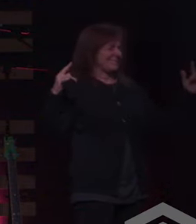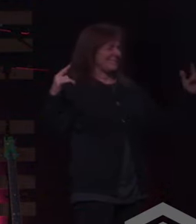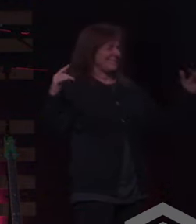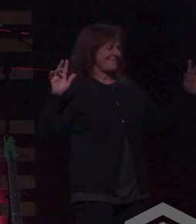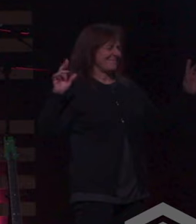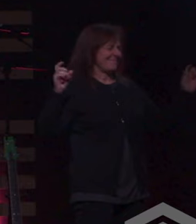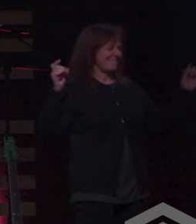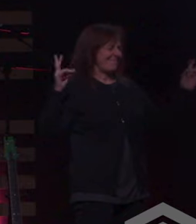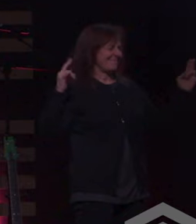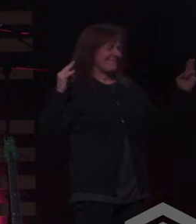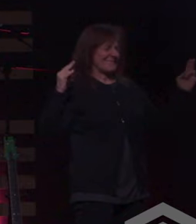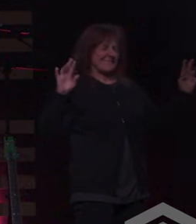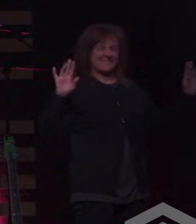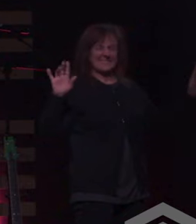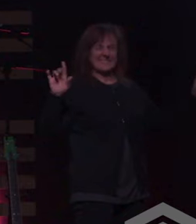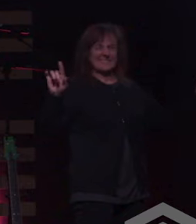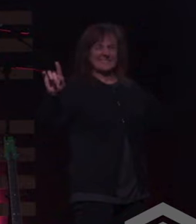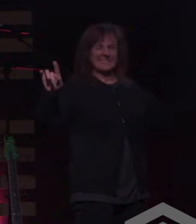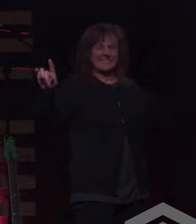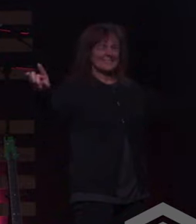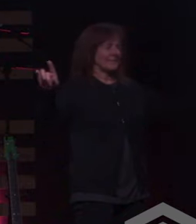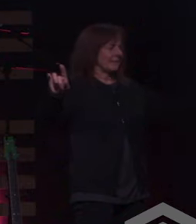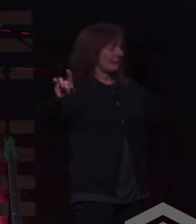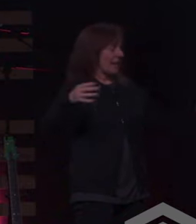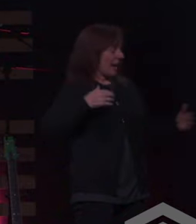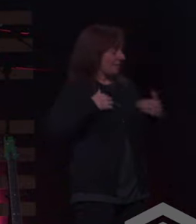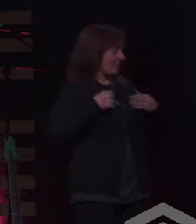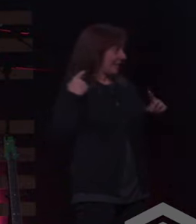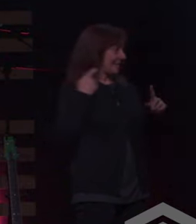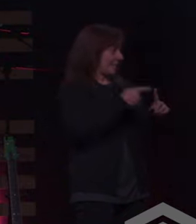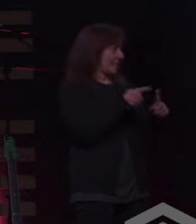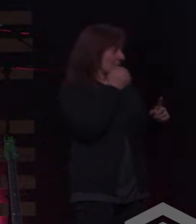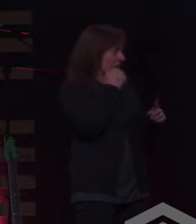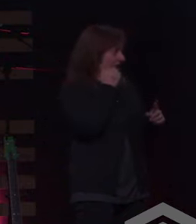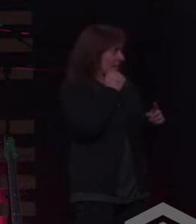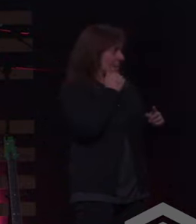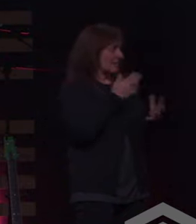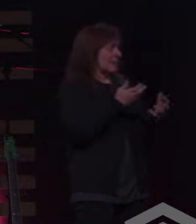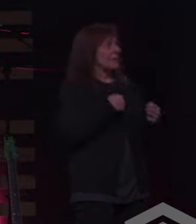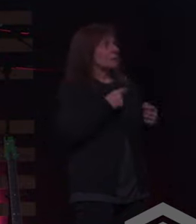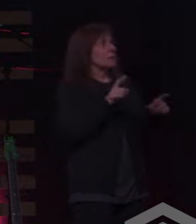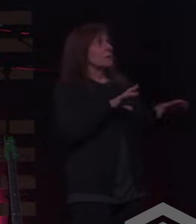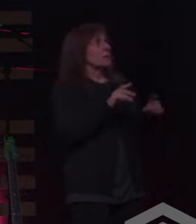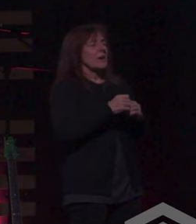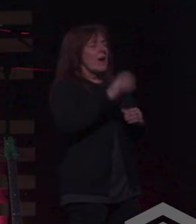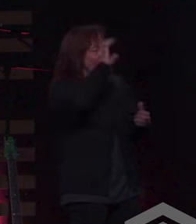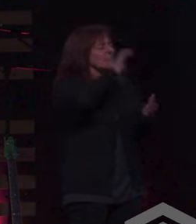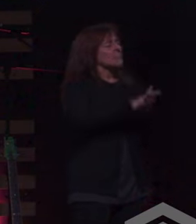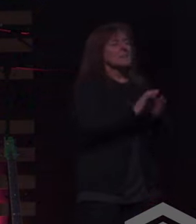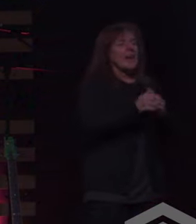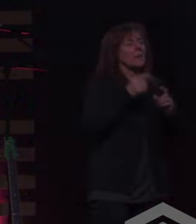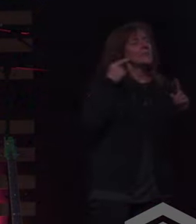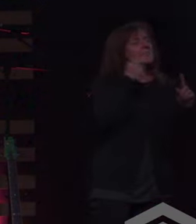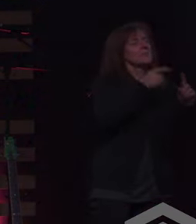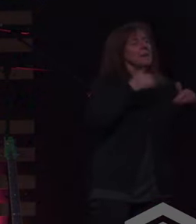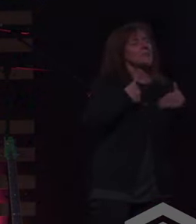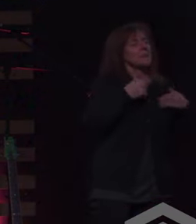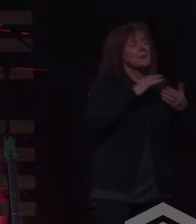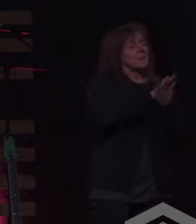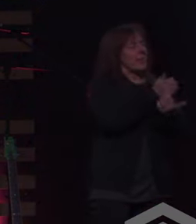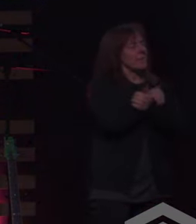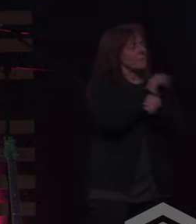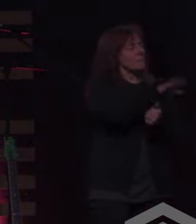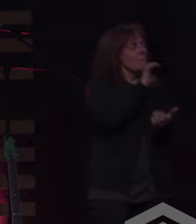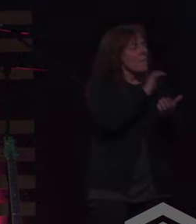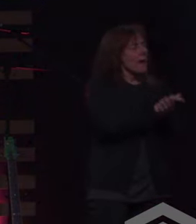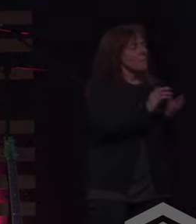things. How intentional have you been in that relationship? Husband, how intentional have you been about loving your